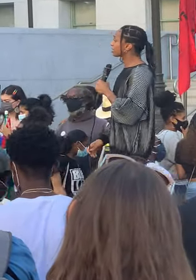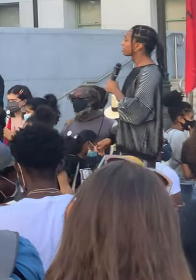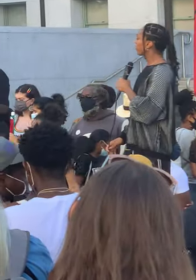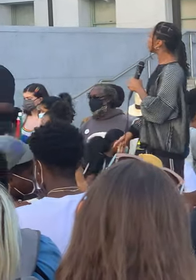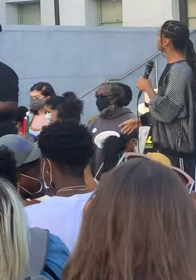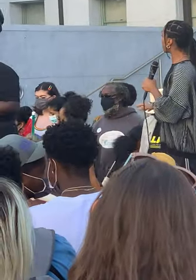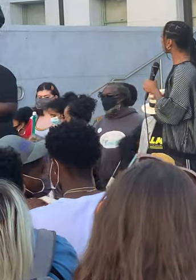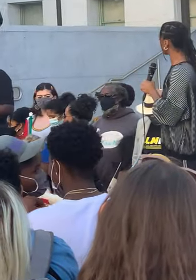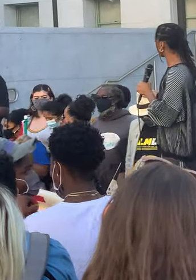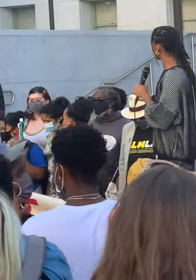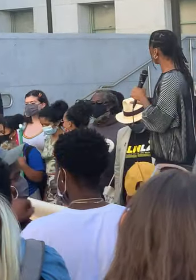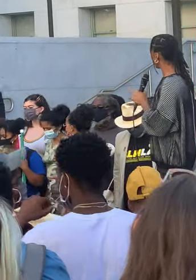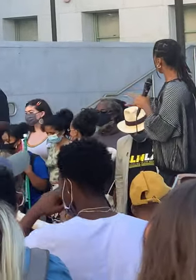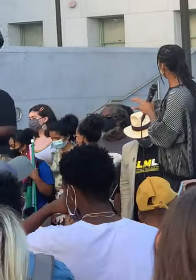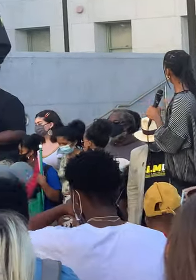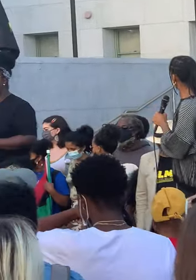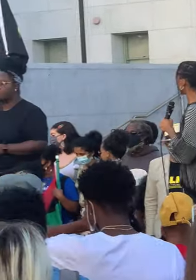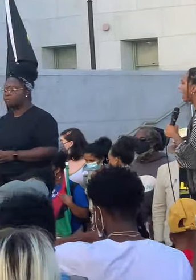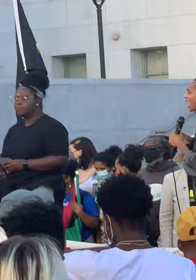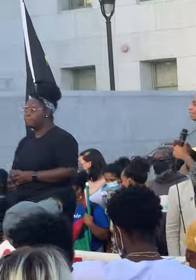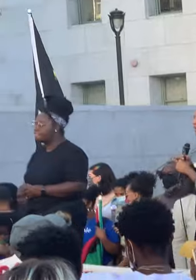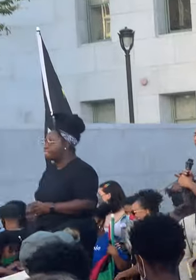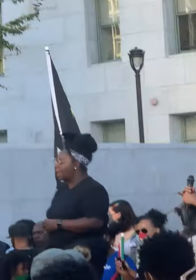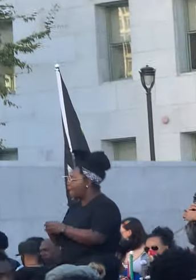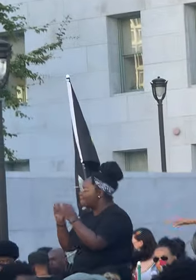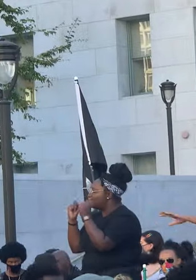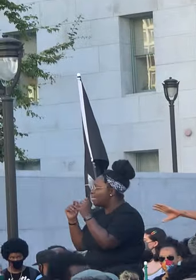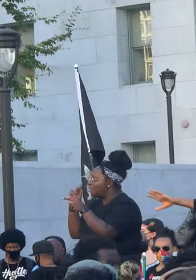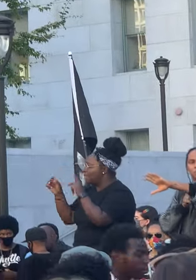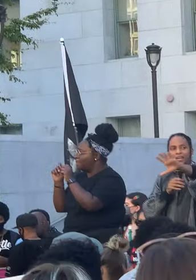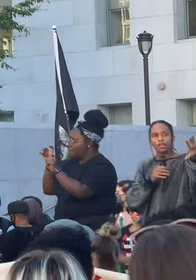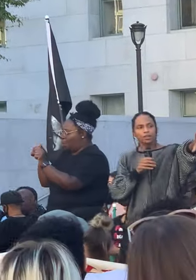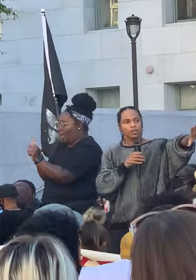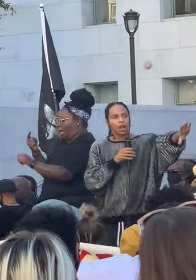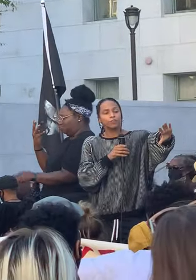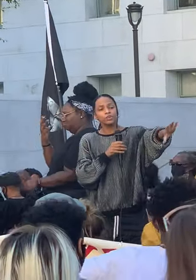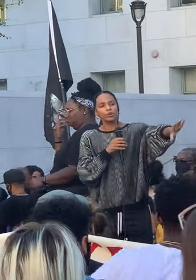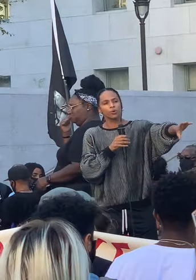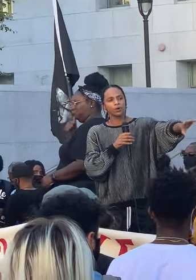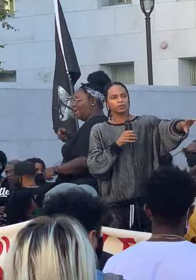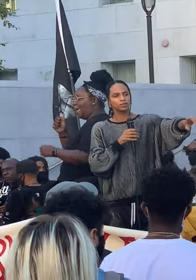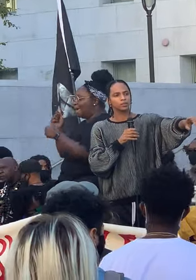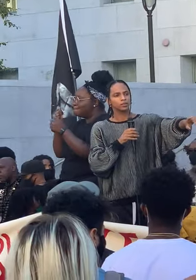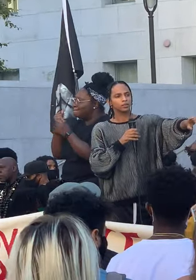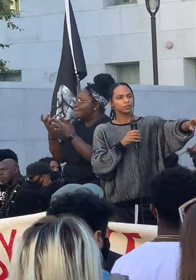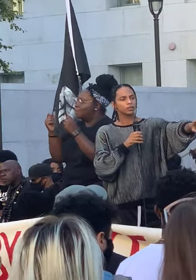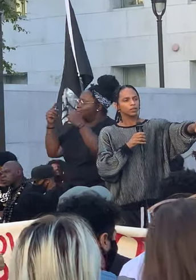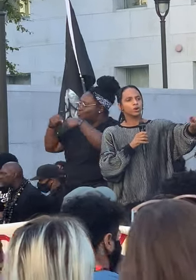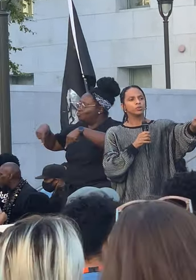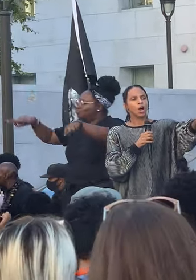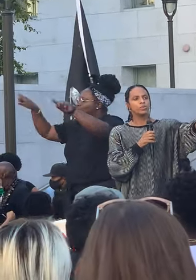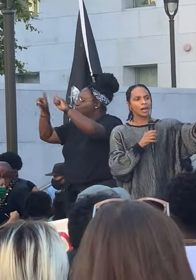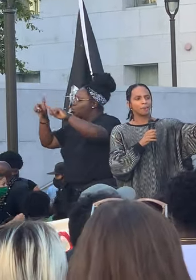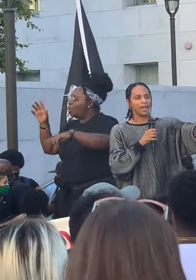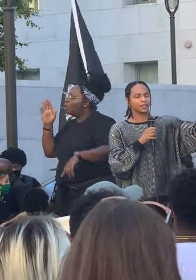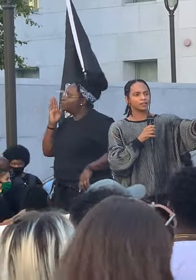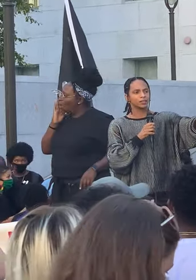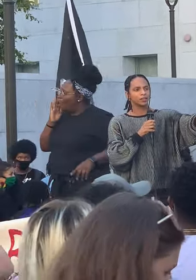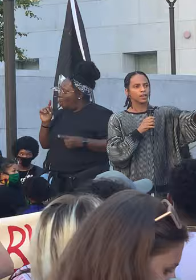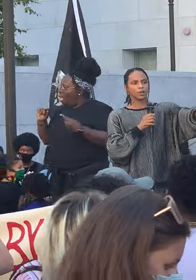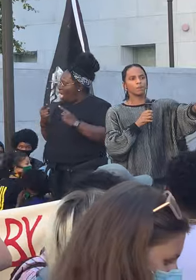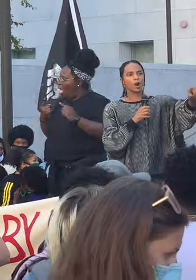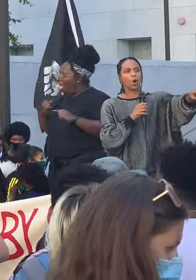And there are those of us, many who are behind me, and many of you who know that